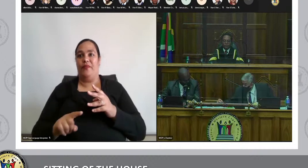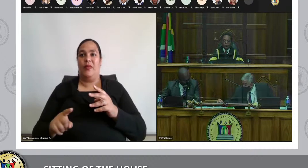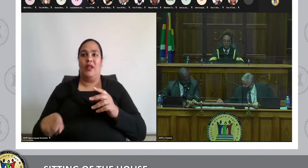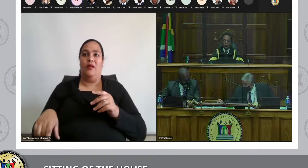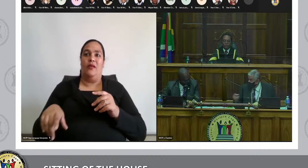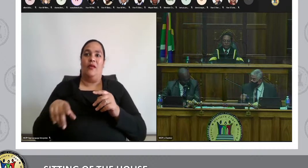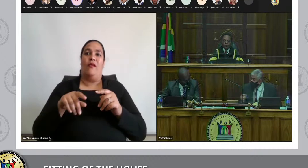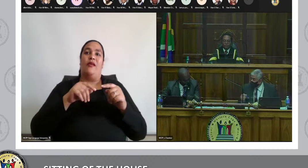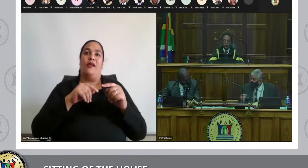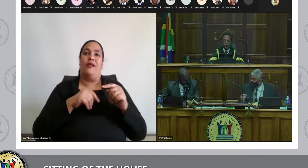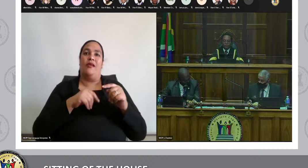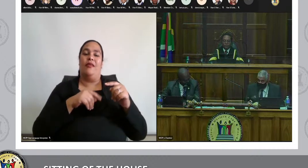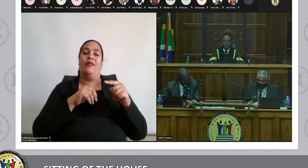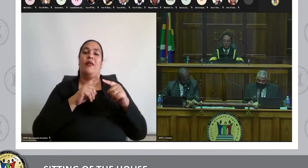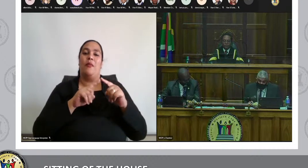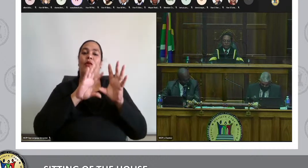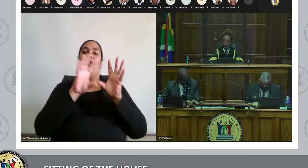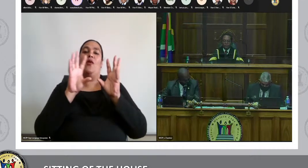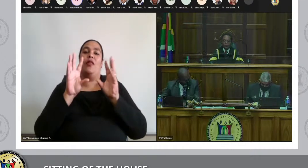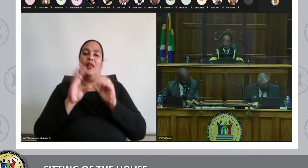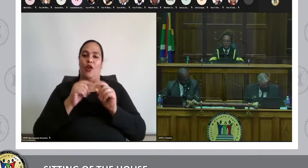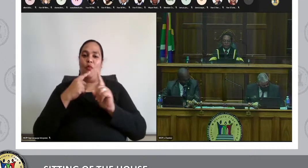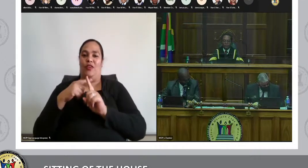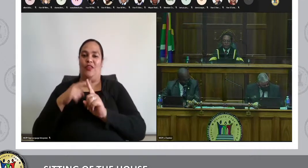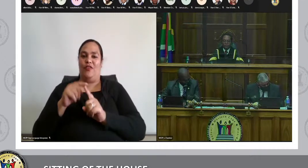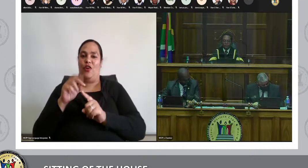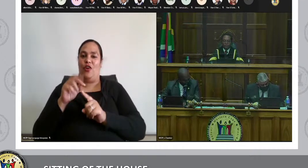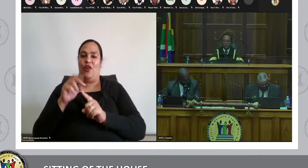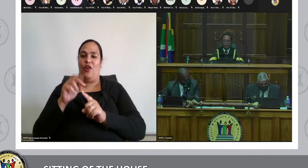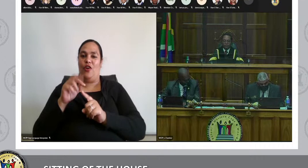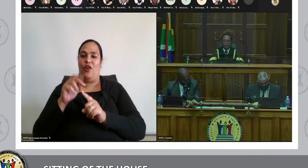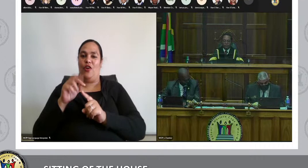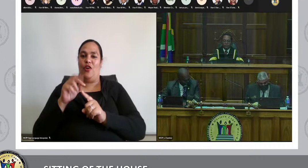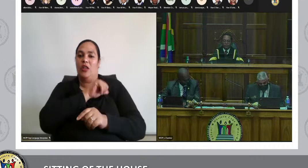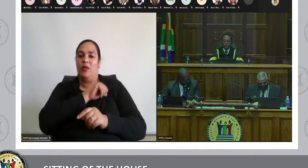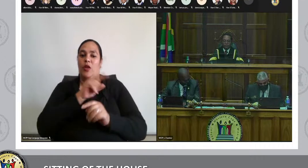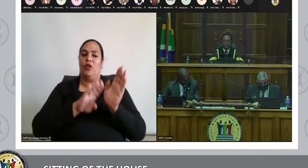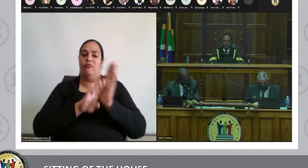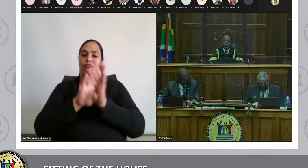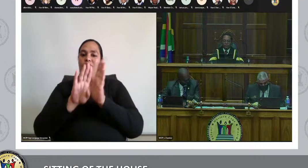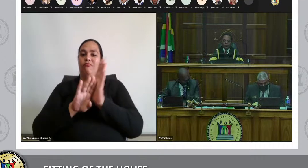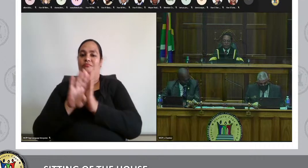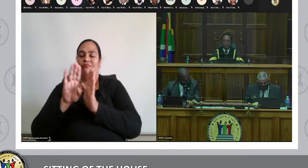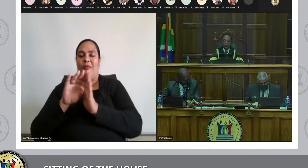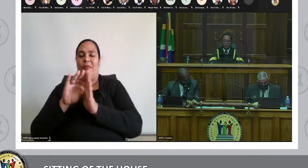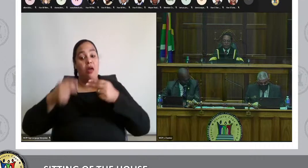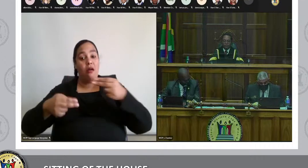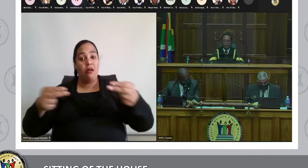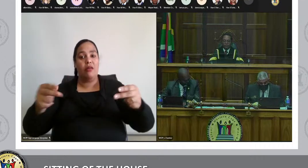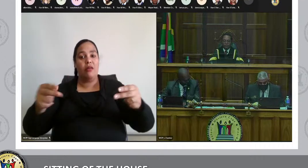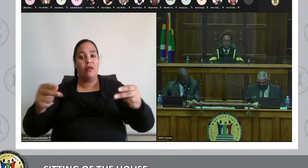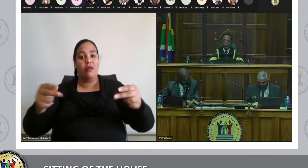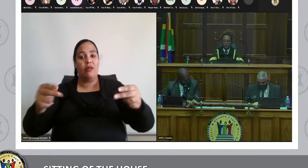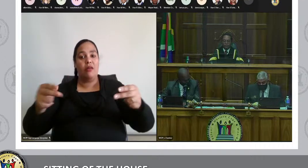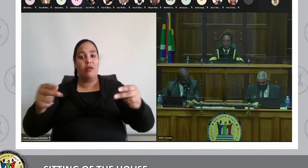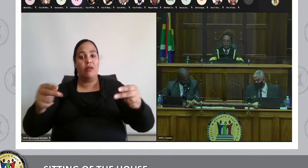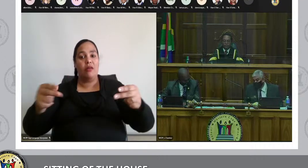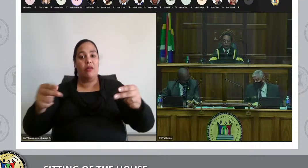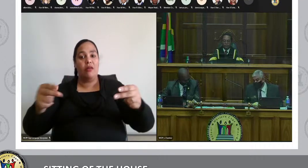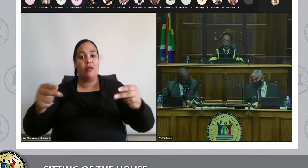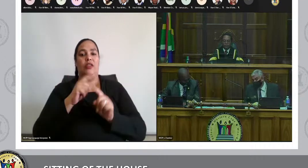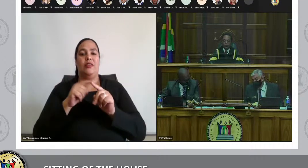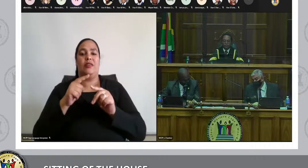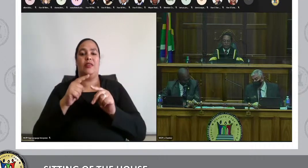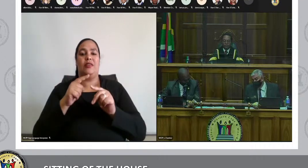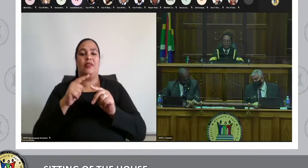over time, overall positivity rate, percentage of hospitals with increased bed occupancy, usage of the oxygen, the high